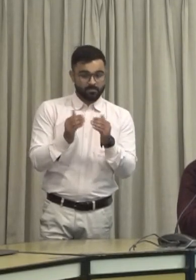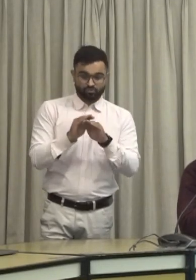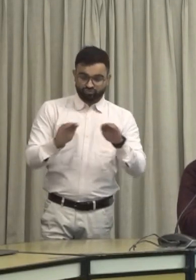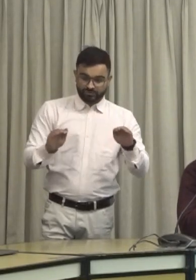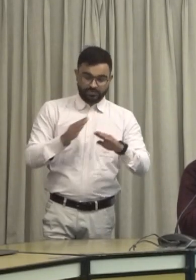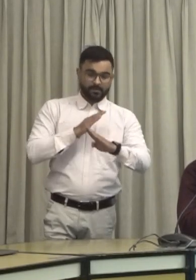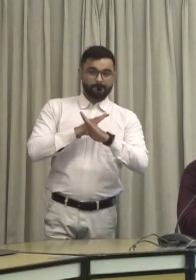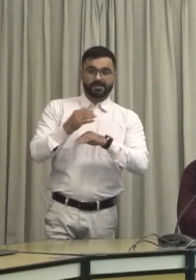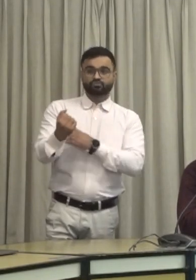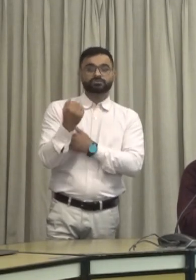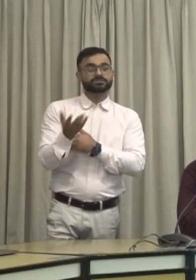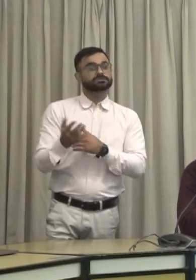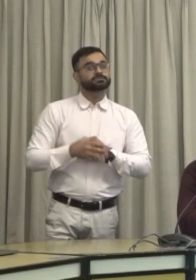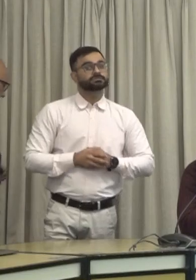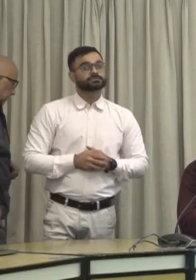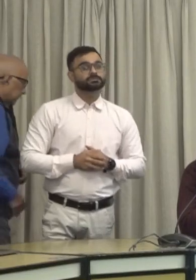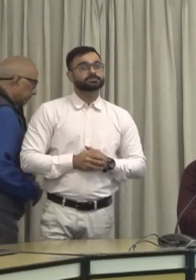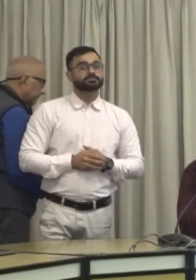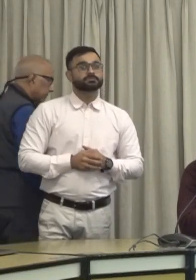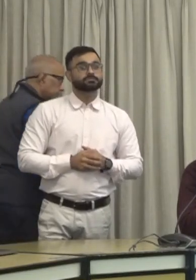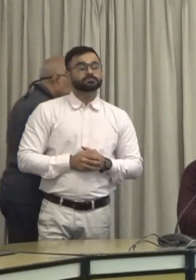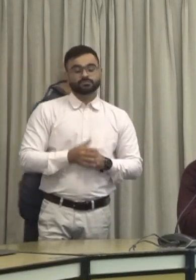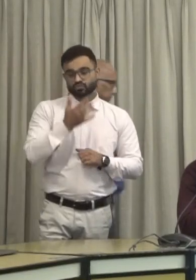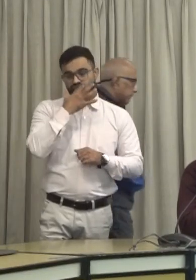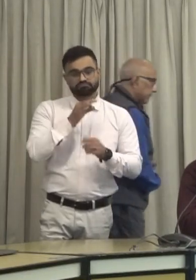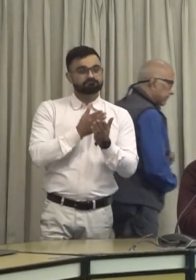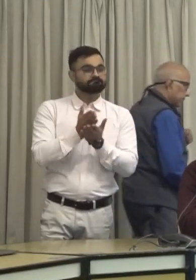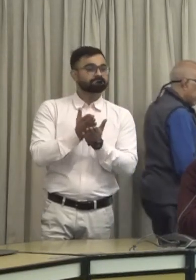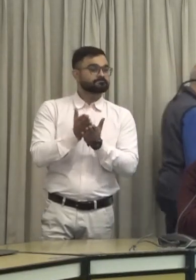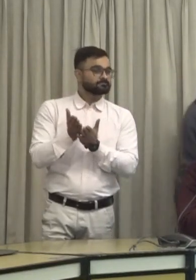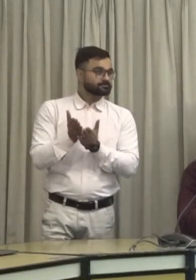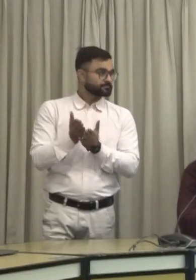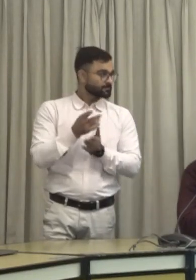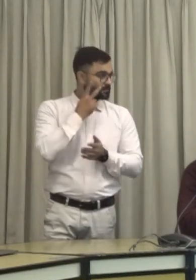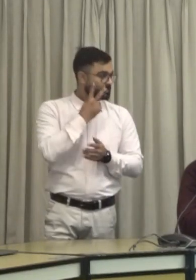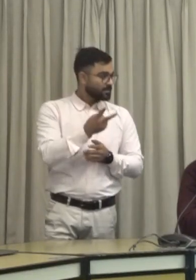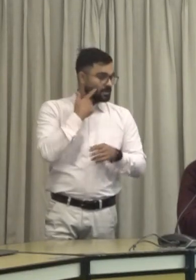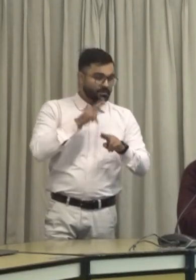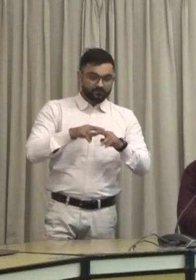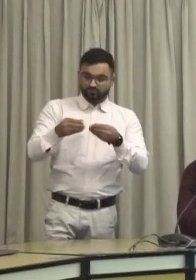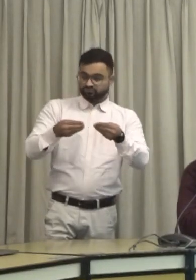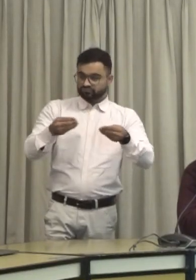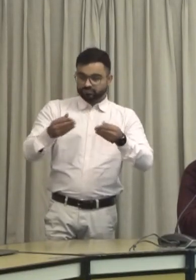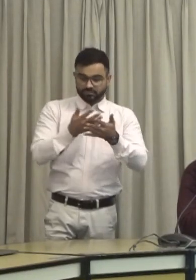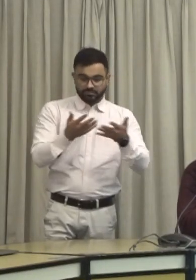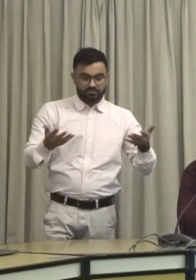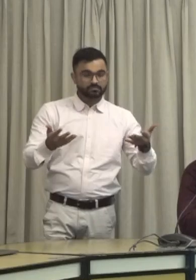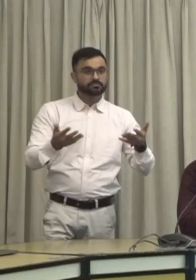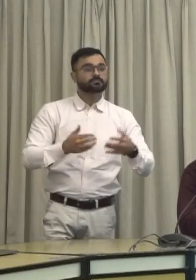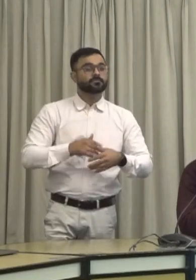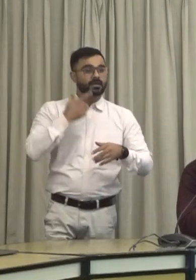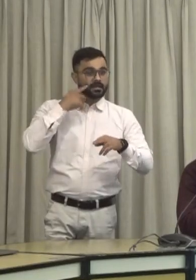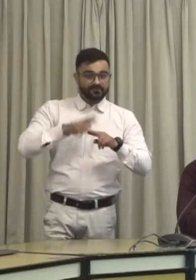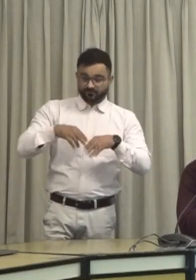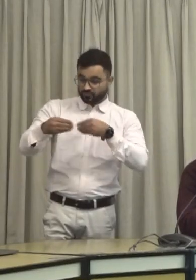child's potential in a beautiful way. You see, but if you don't provide these things, if